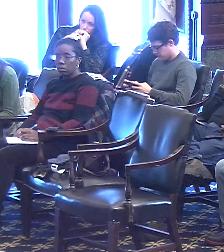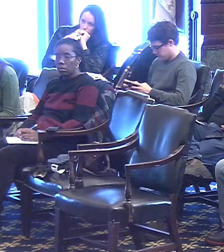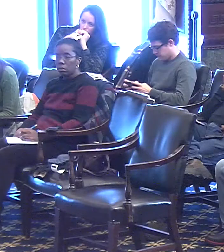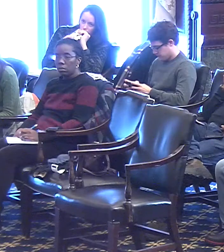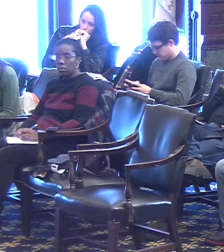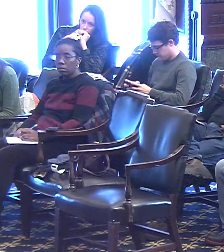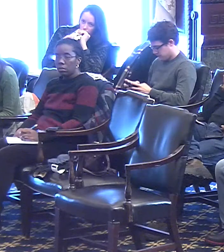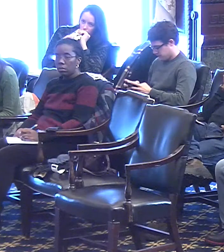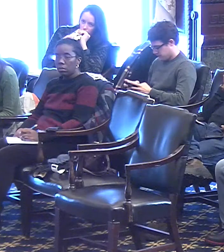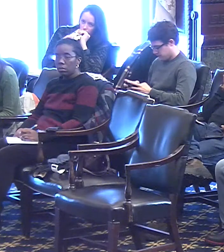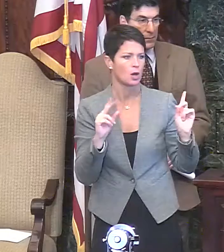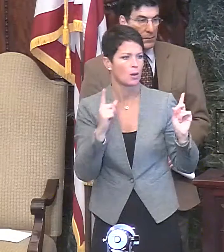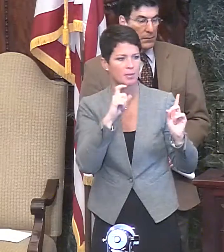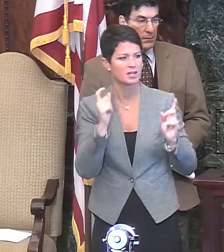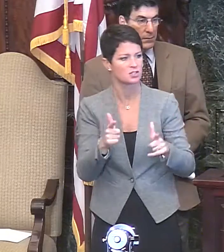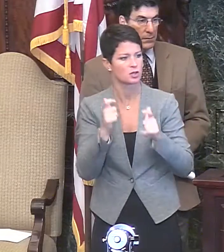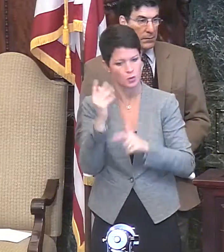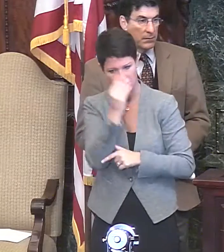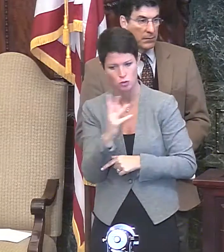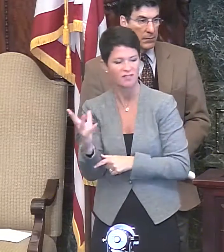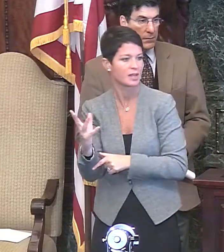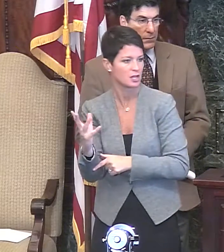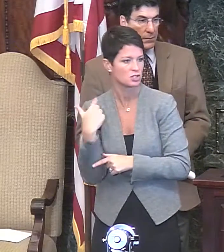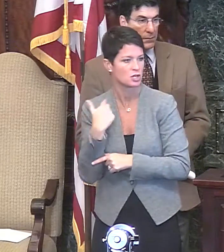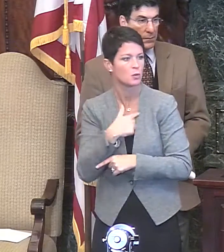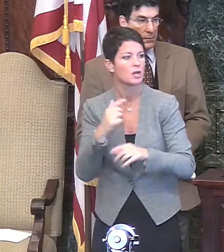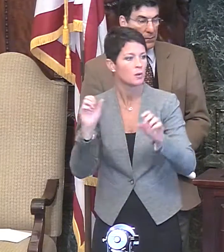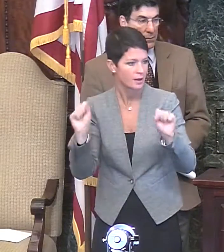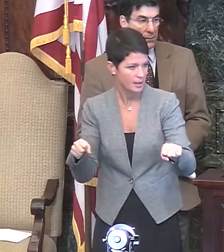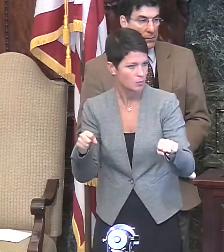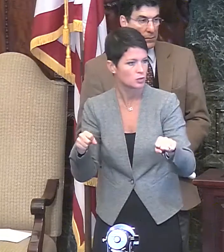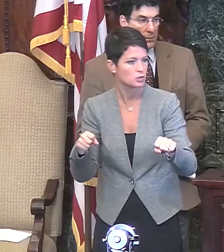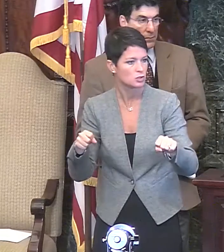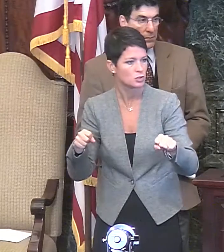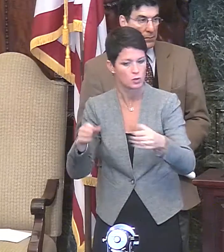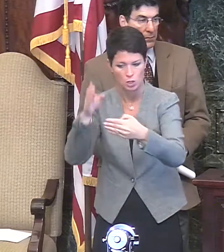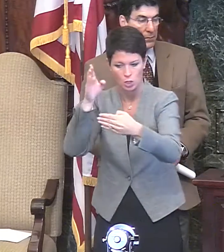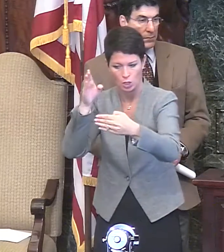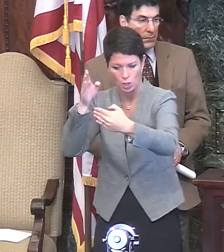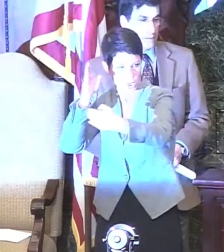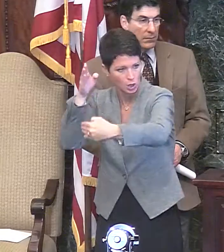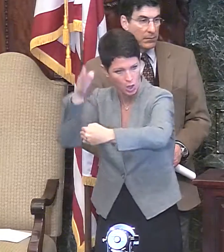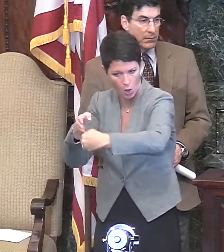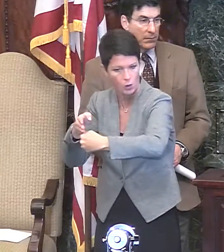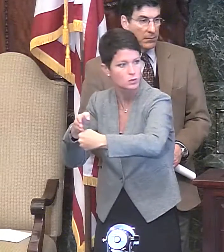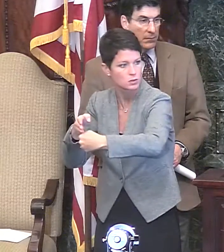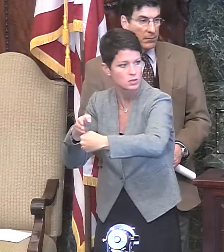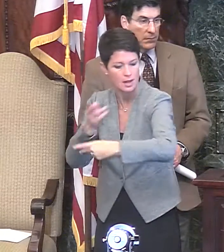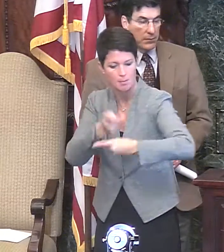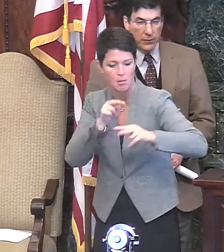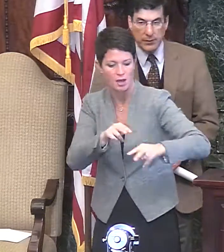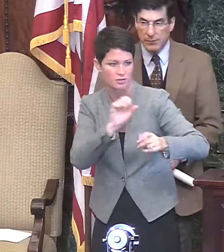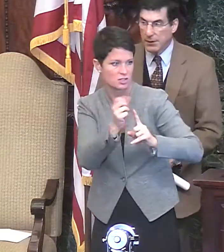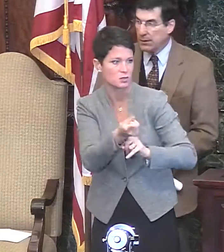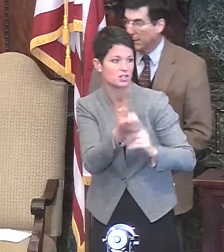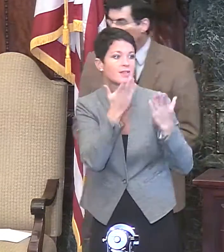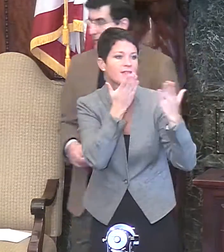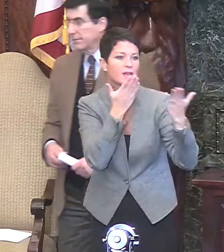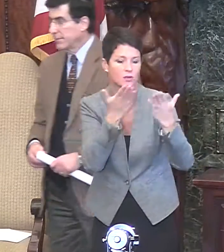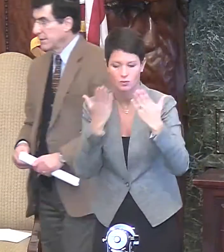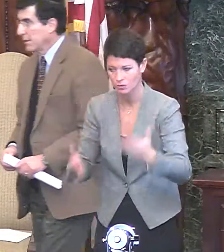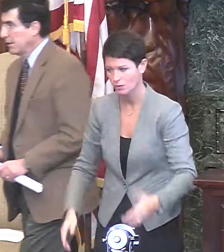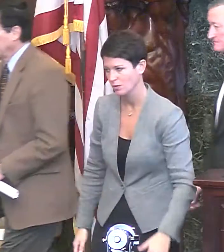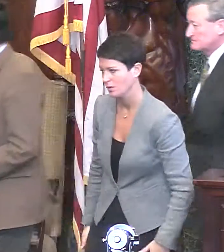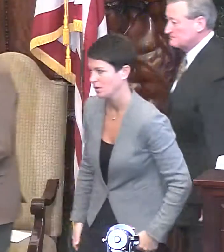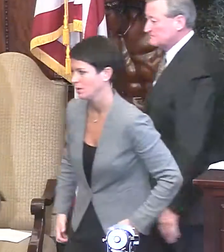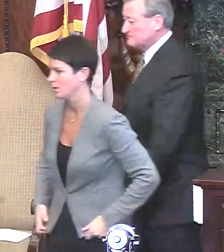No, because of the quick notifications, we were able to, close the intakes and monitor the situation. Thanks. Thank you.